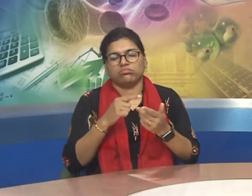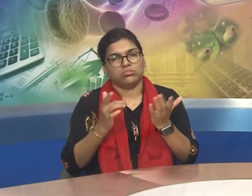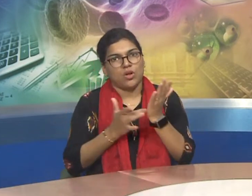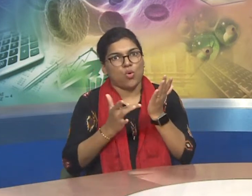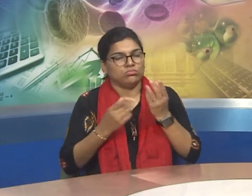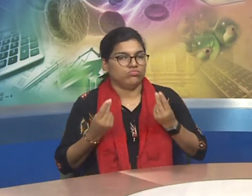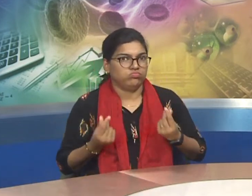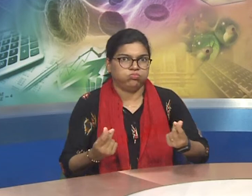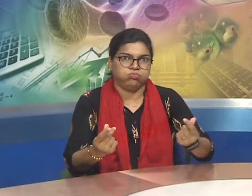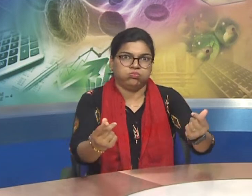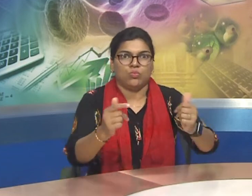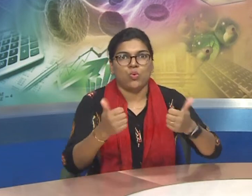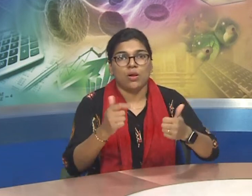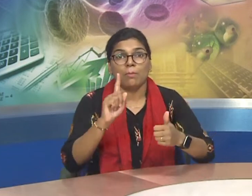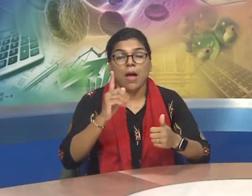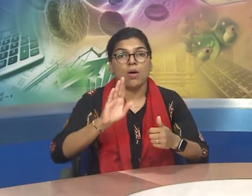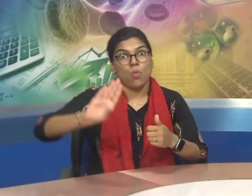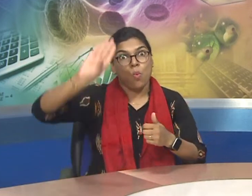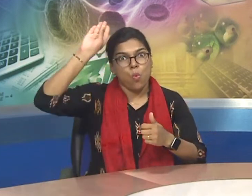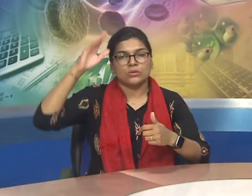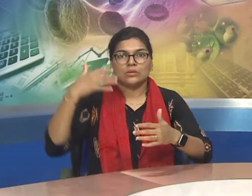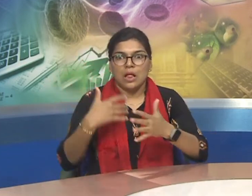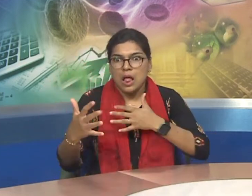it is a very important topic. It makes our work